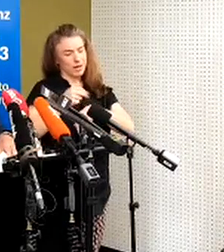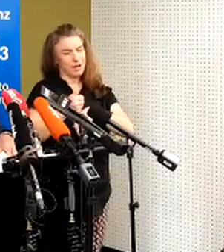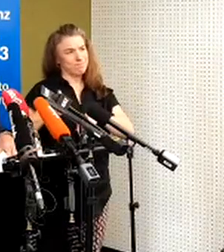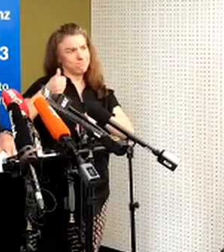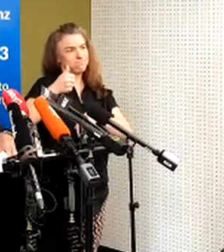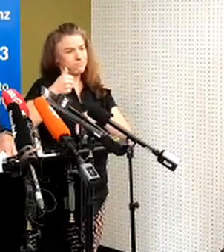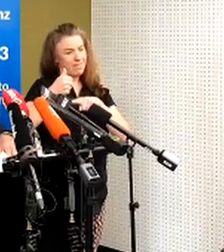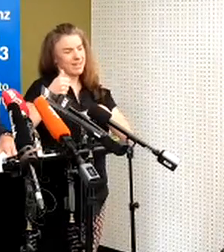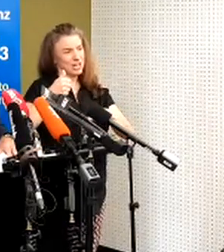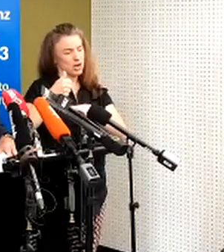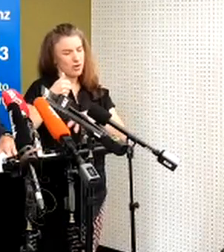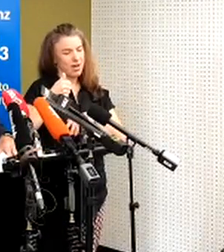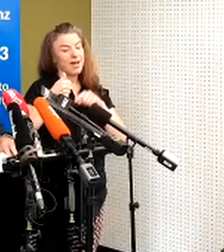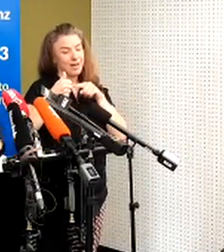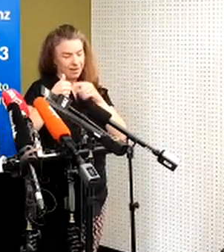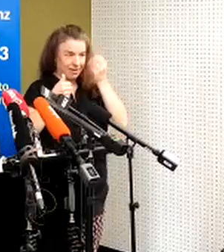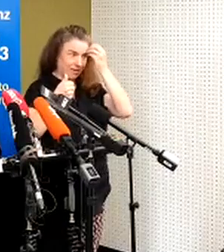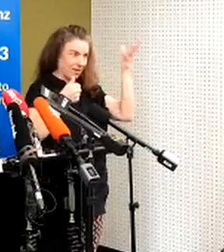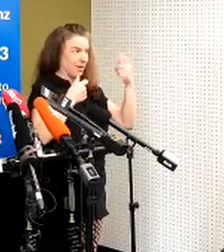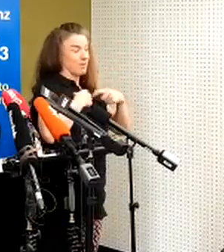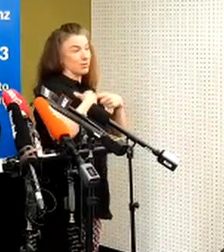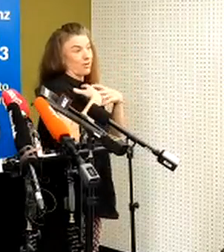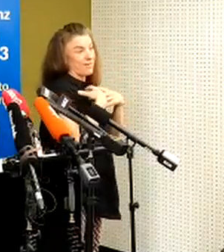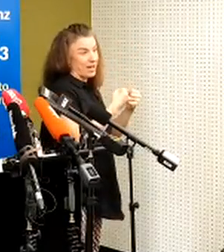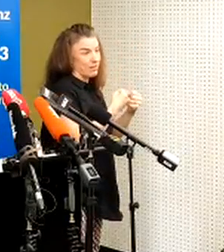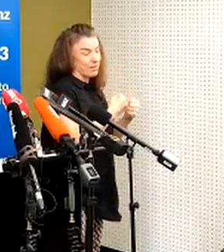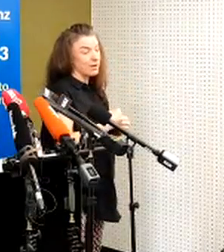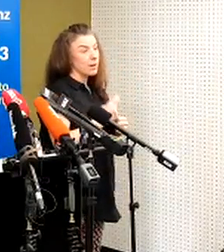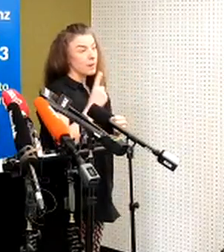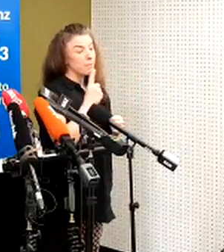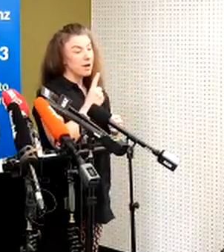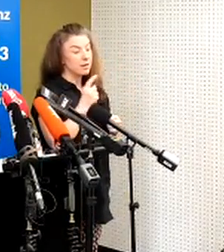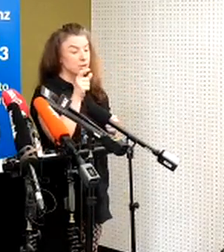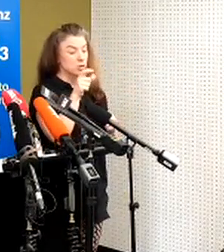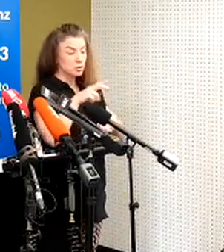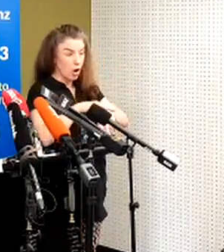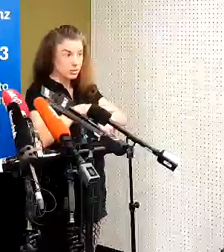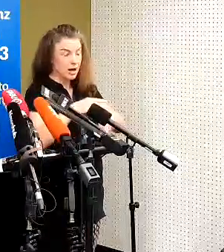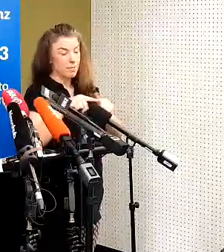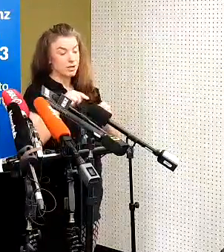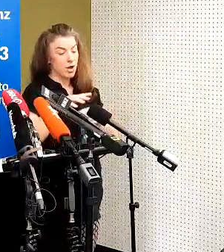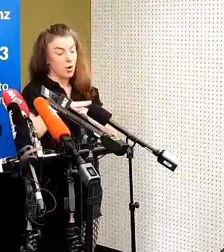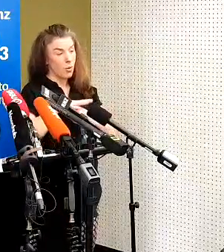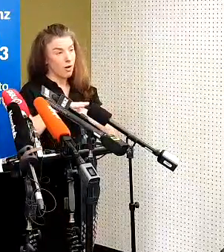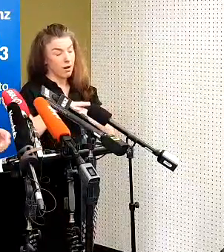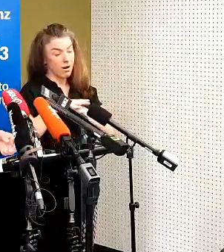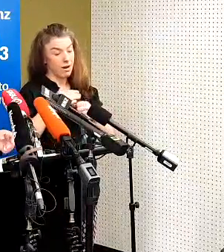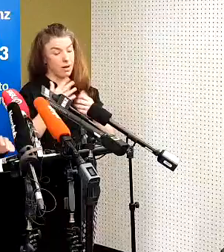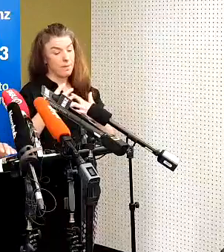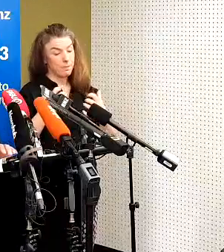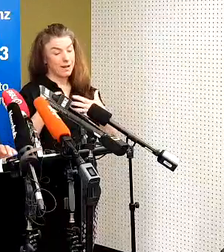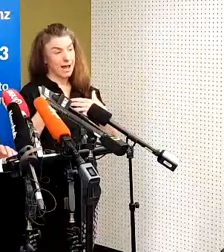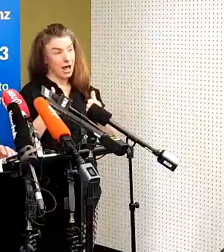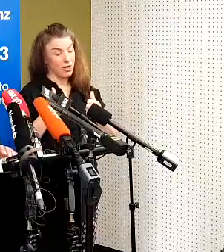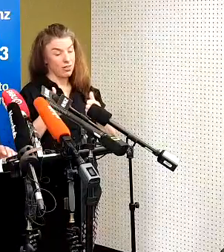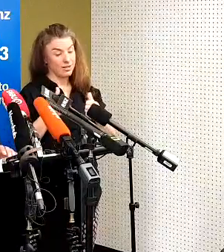then notifies the Ministry of Health. Importantly, though, the diagnosing doctor and the local PHU, Public Health Unit, work together